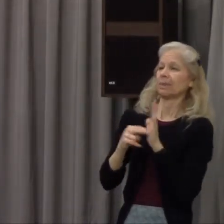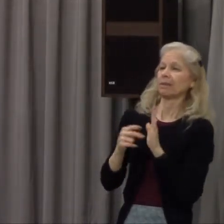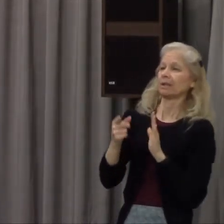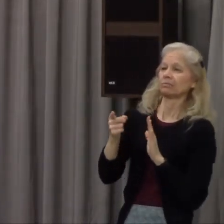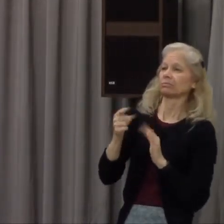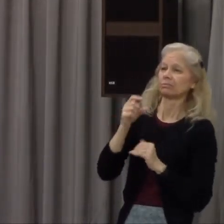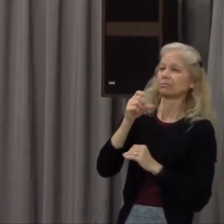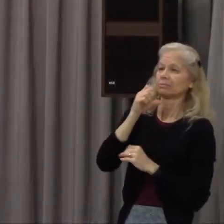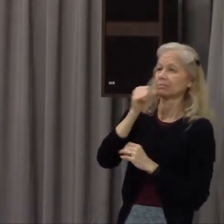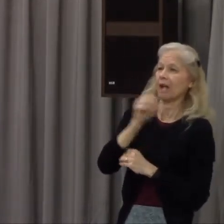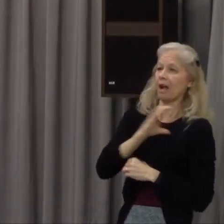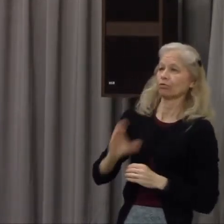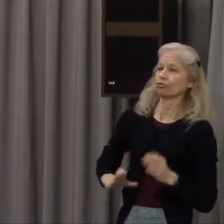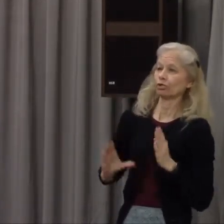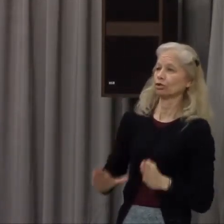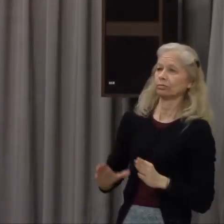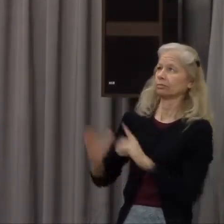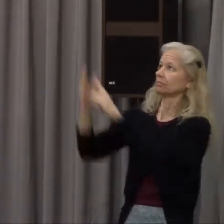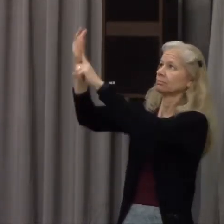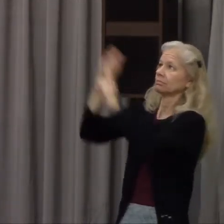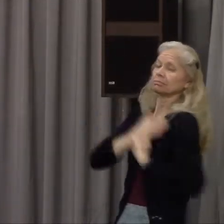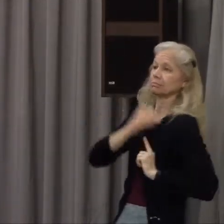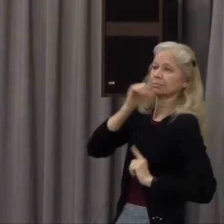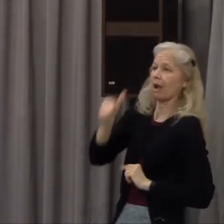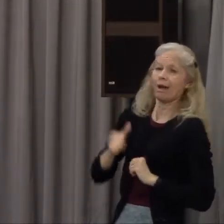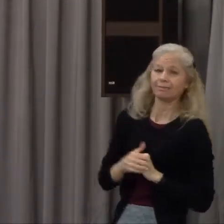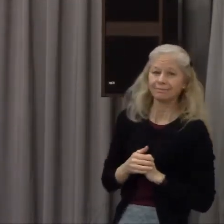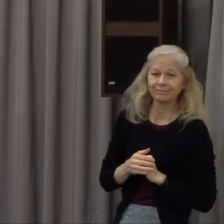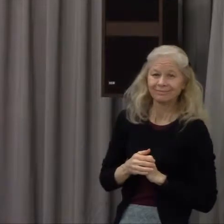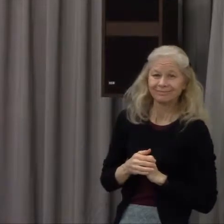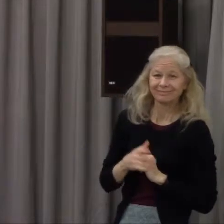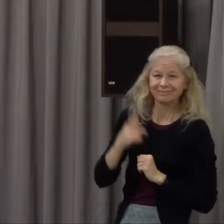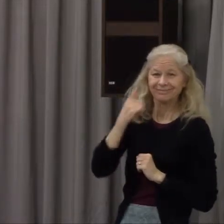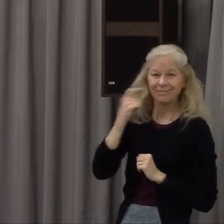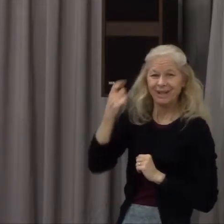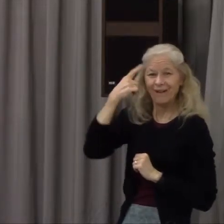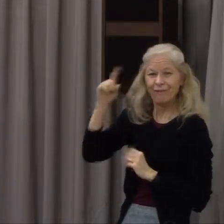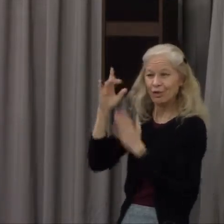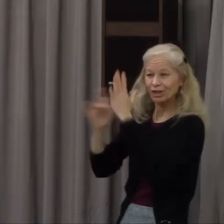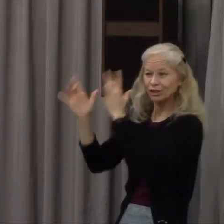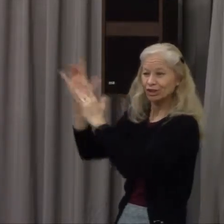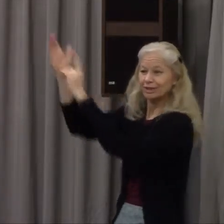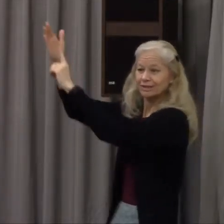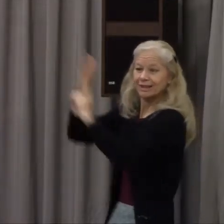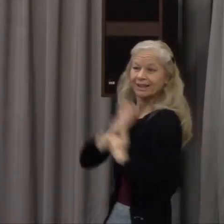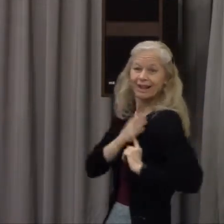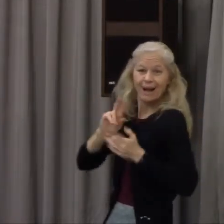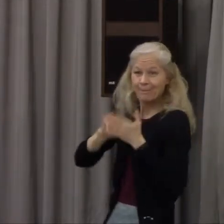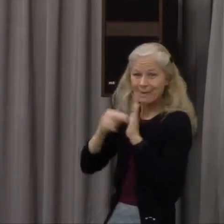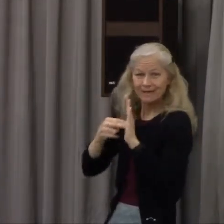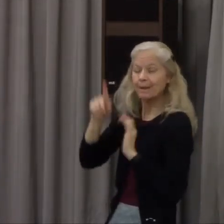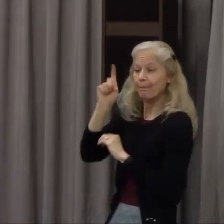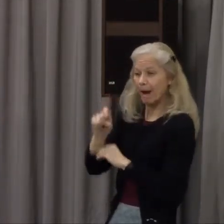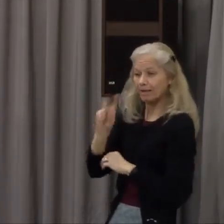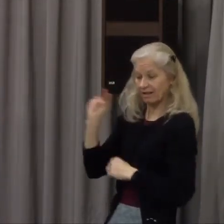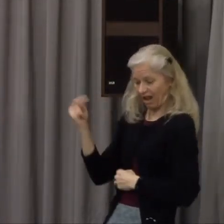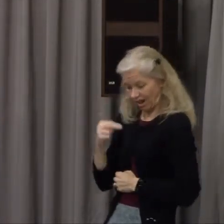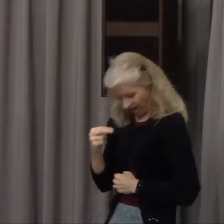of the Democratic candidates who just entered the race, I noticed on TV, I saw it and heard with my own eyes, said about the same thing. He's being